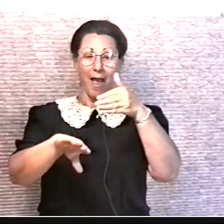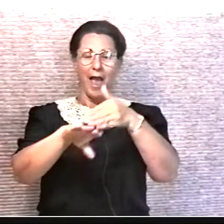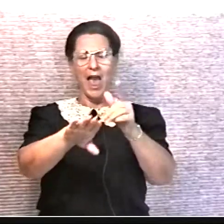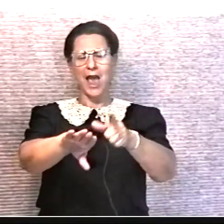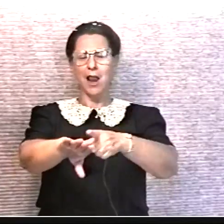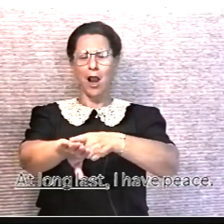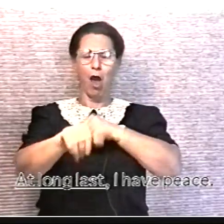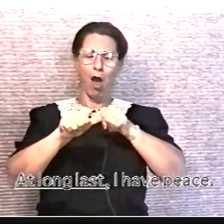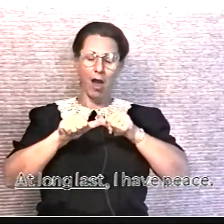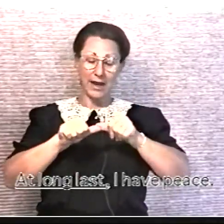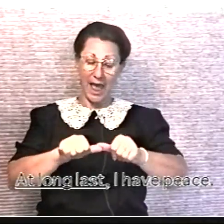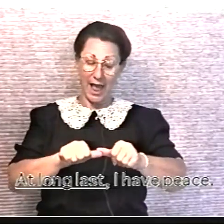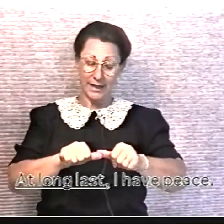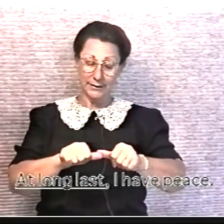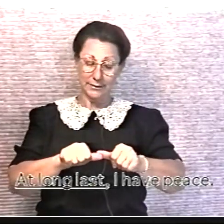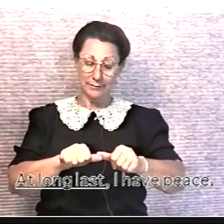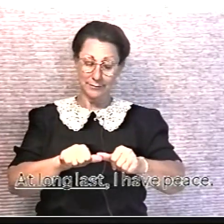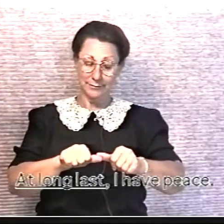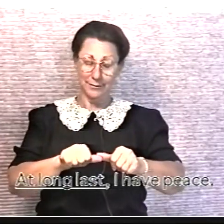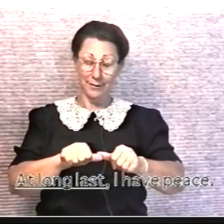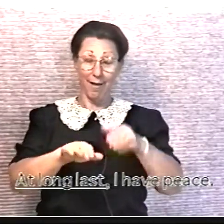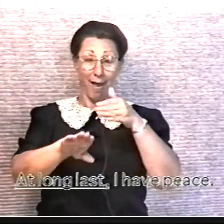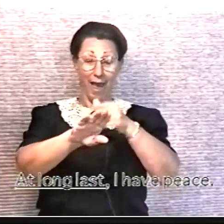At long last, I